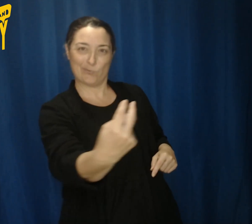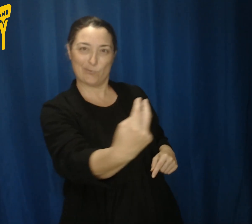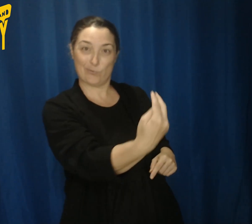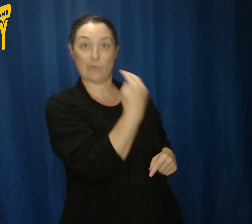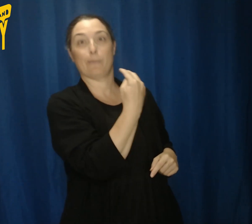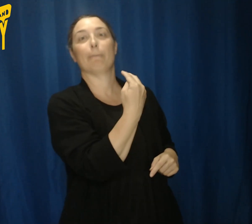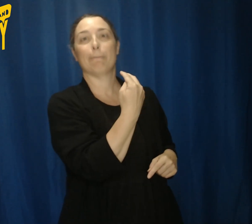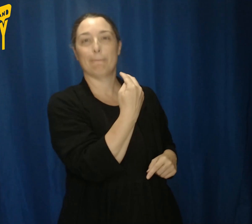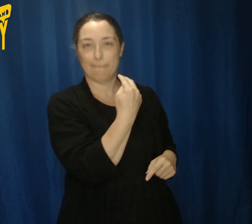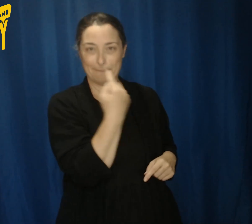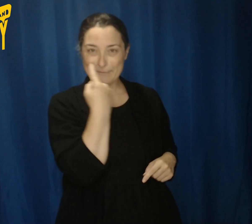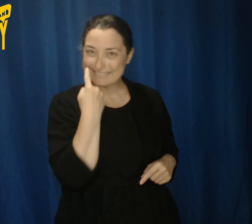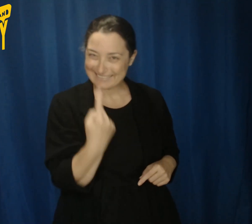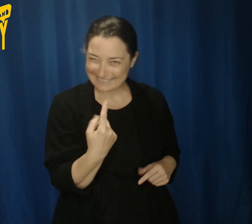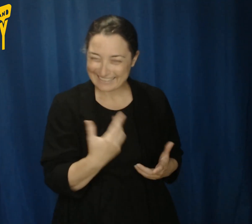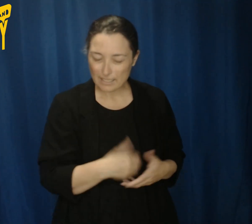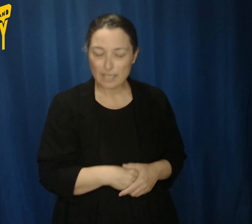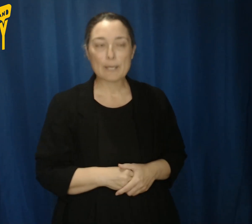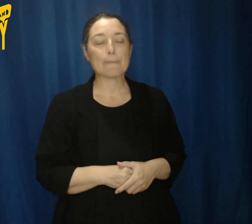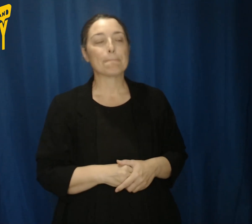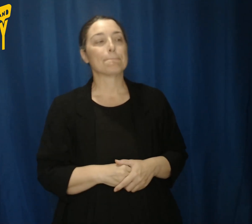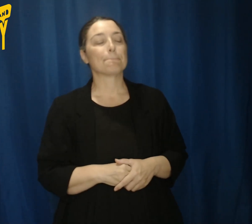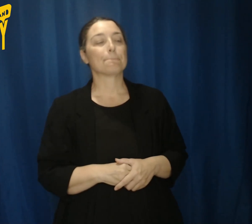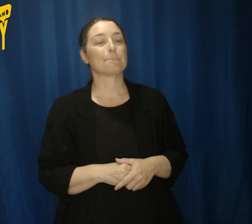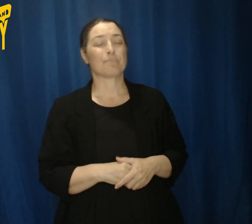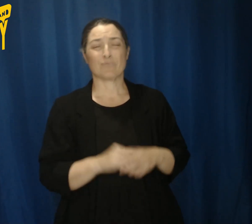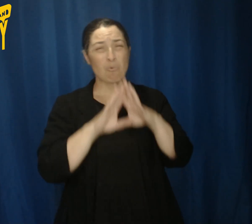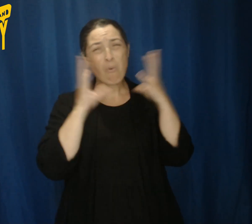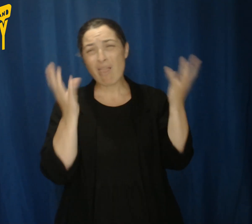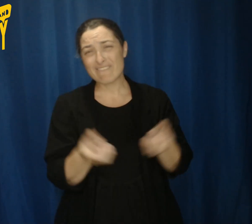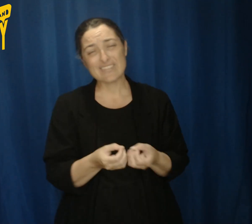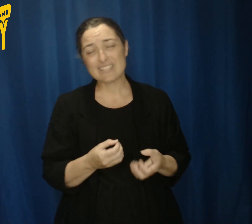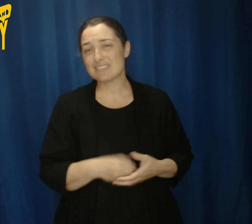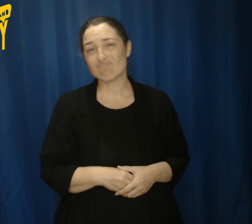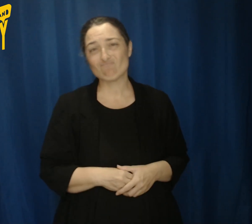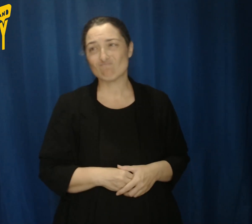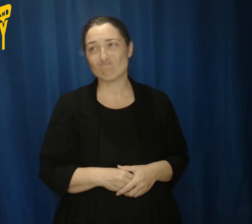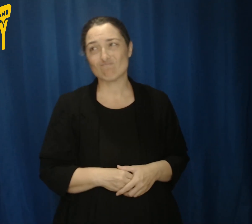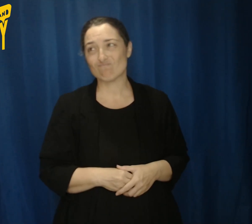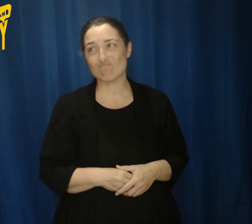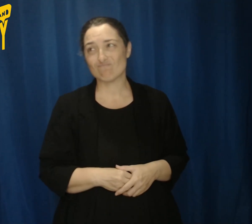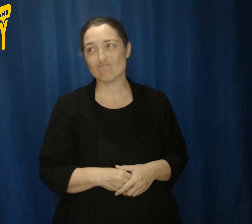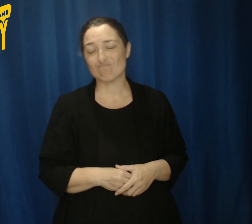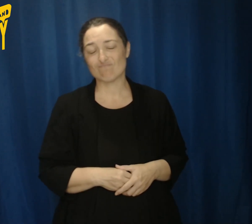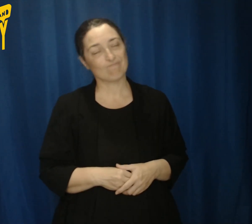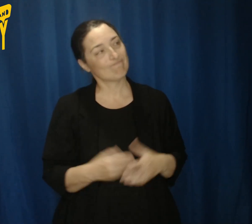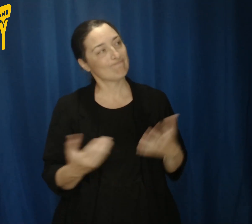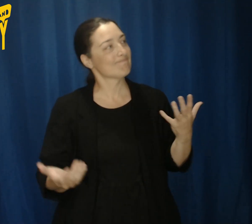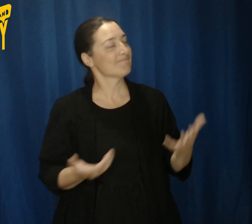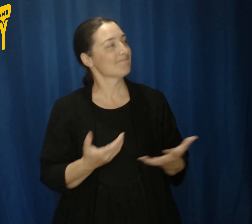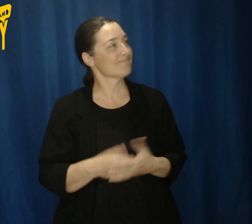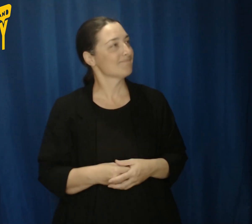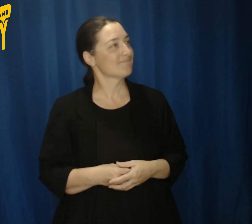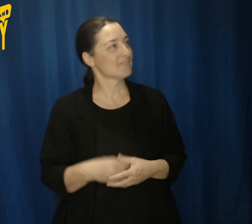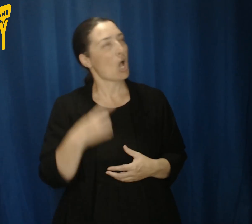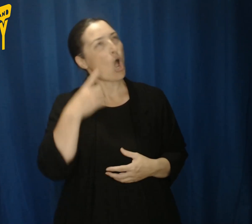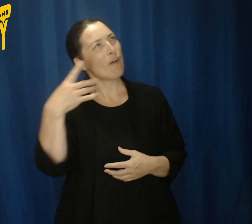it. You know what I mean? But all of it, I've often thought, I was about to say I often think about death. Well, I do actually,